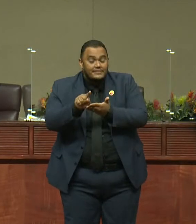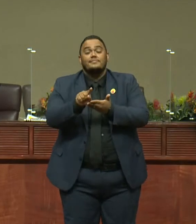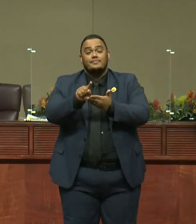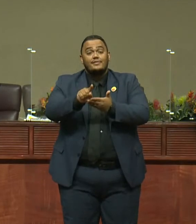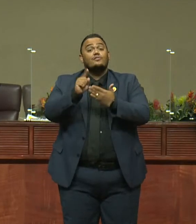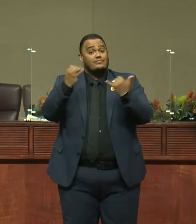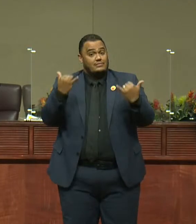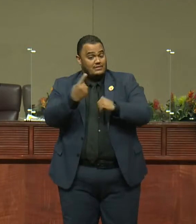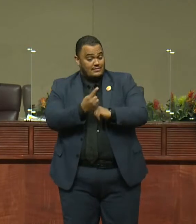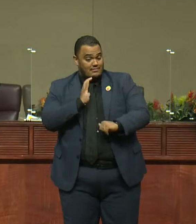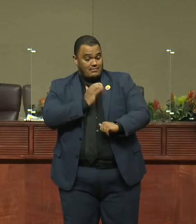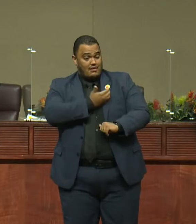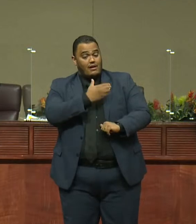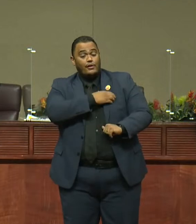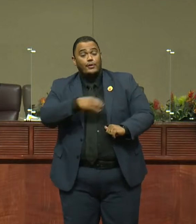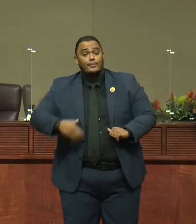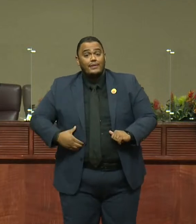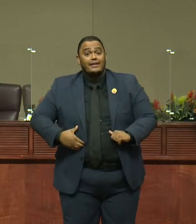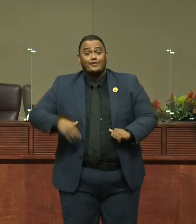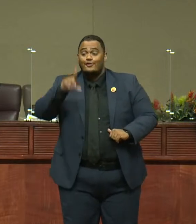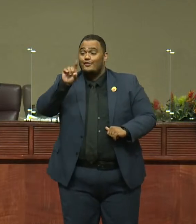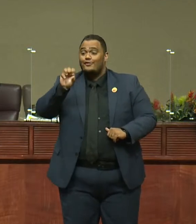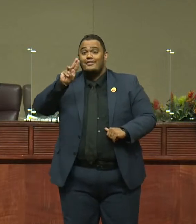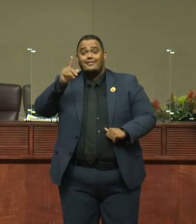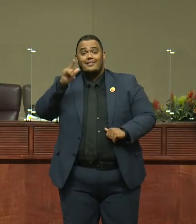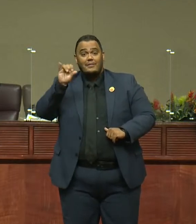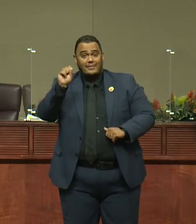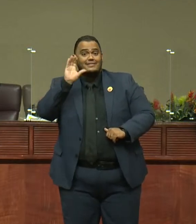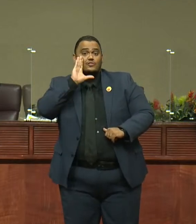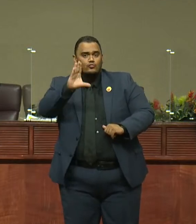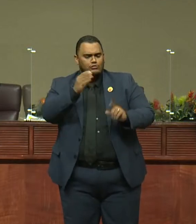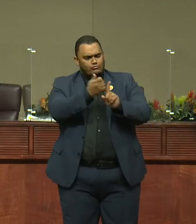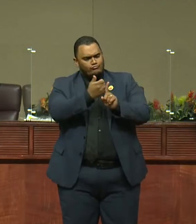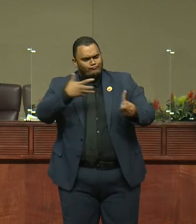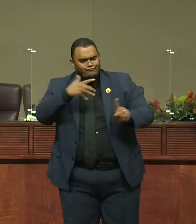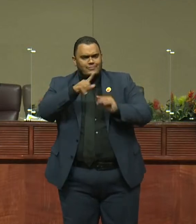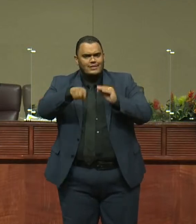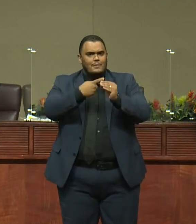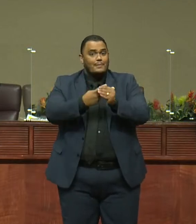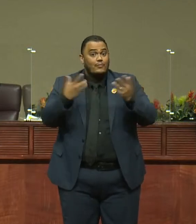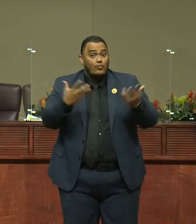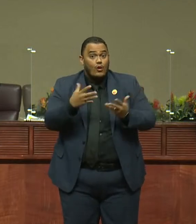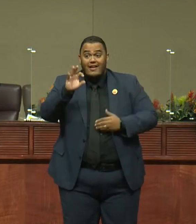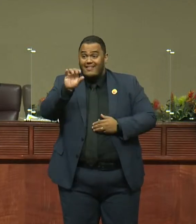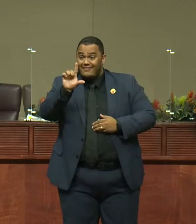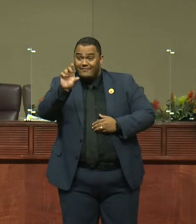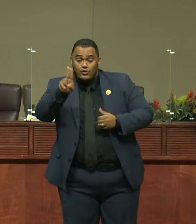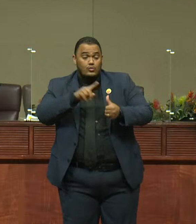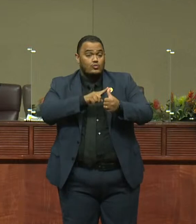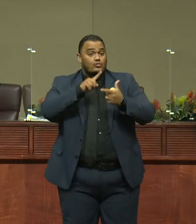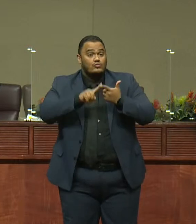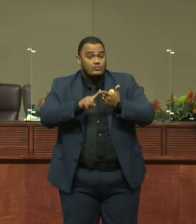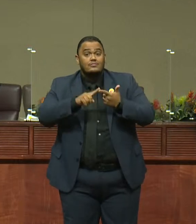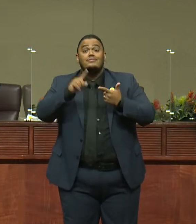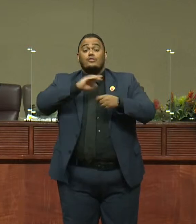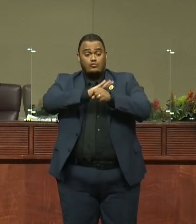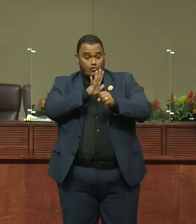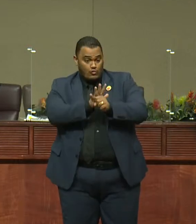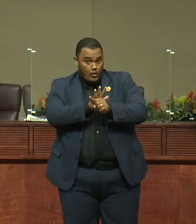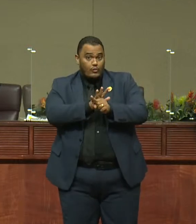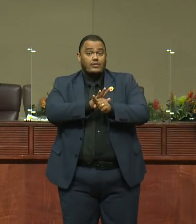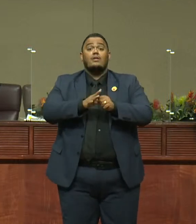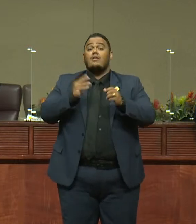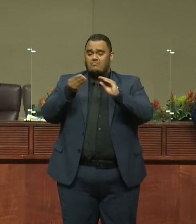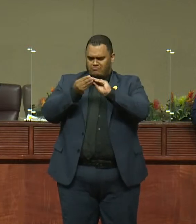COVID-19 numbers, antigen testing in Orange County, a word on the flu. The mayor will also give an update on CARES funding for individuals